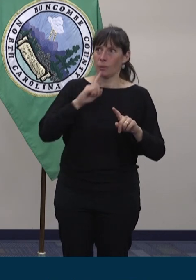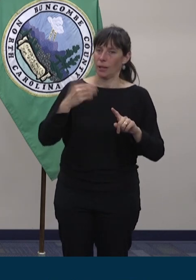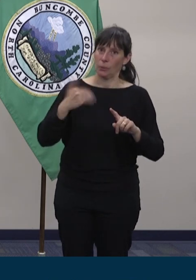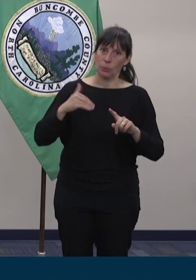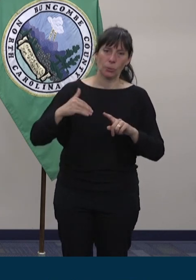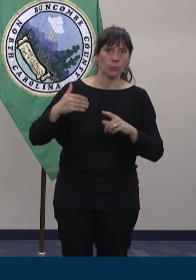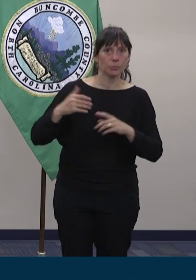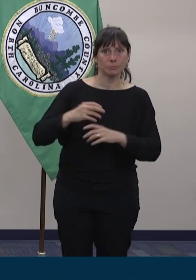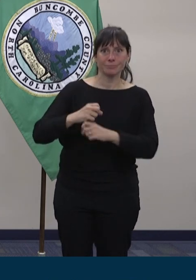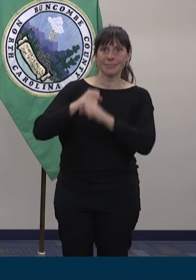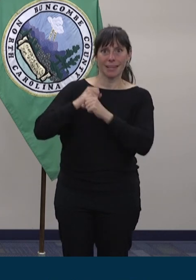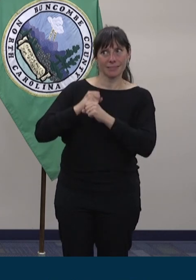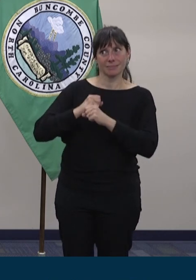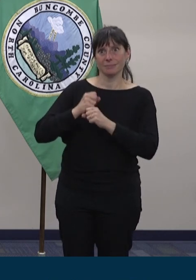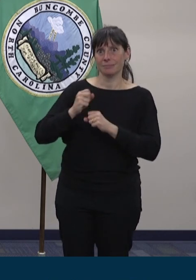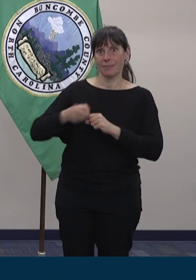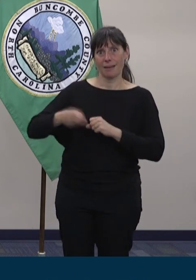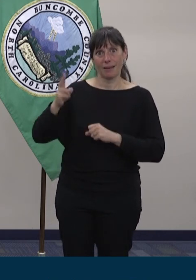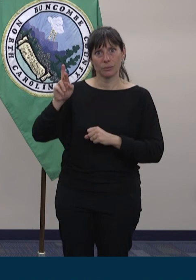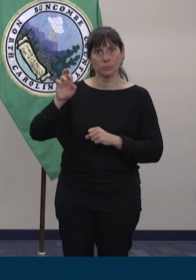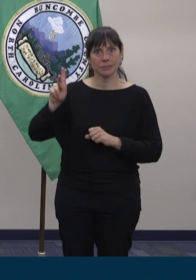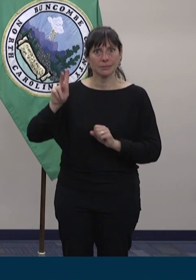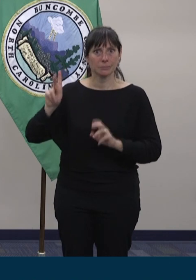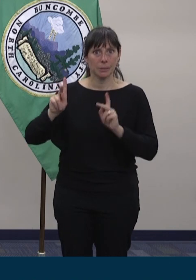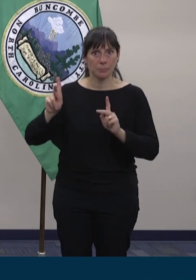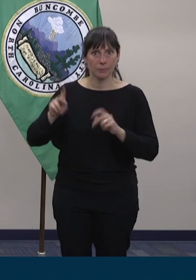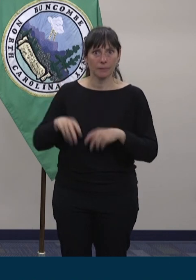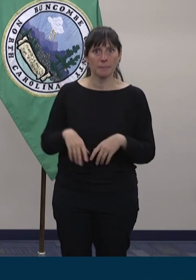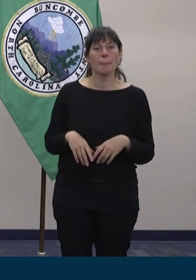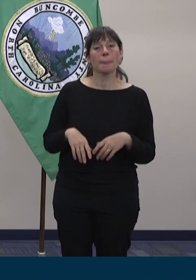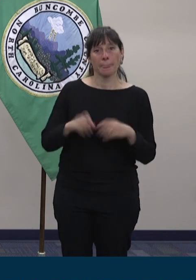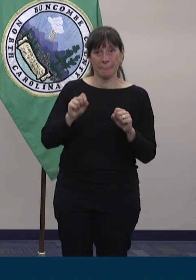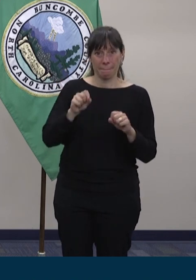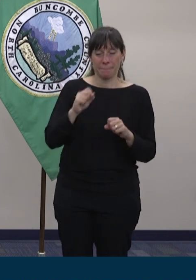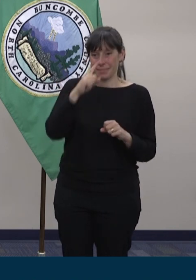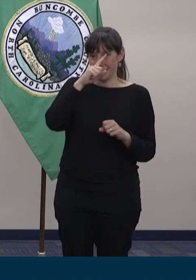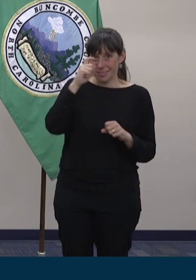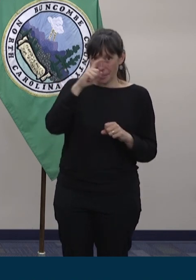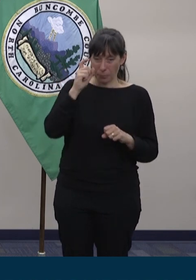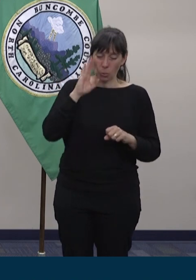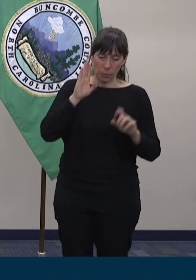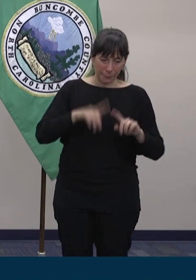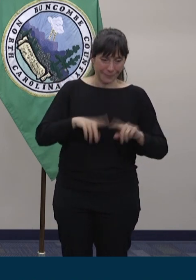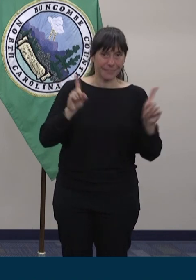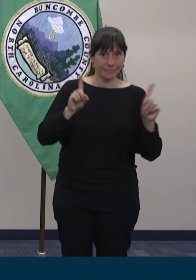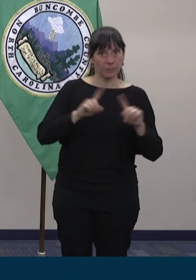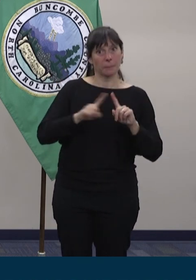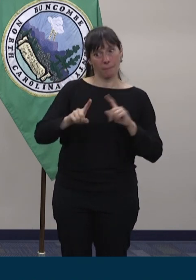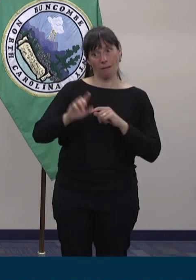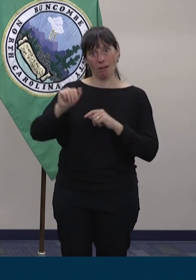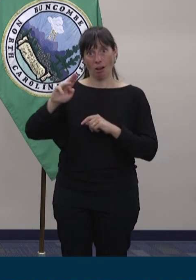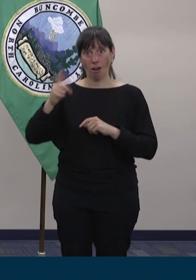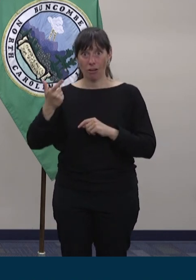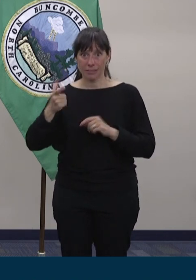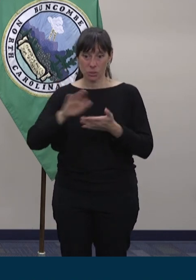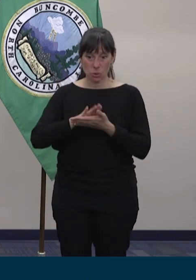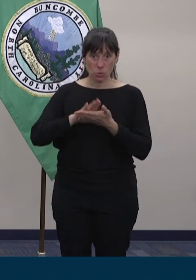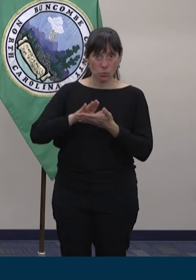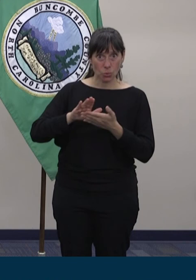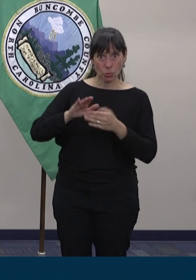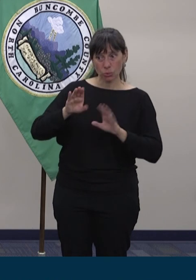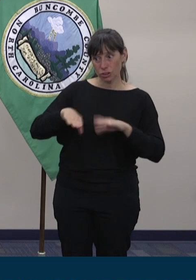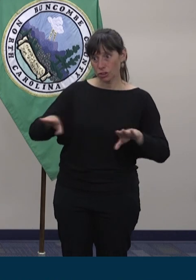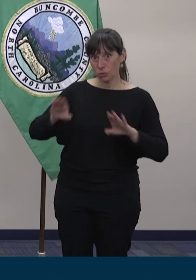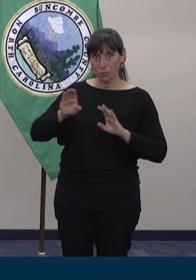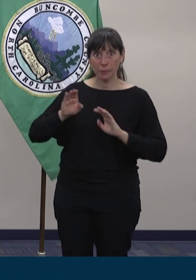A summer of small sacrifice so that our children can return to school safely in the fall. A summer of